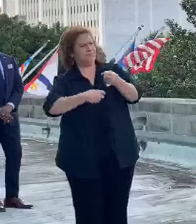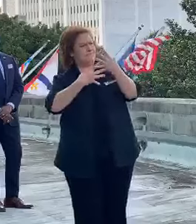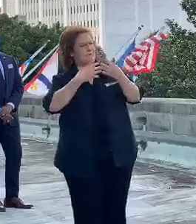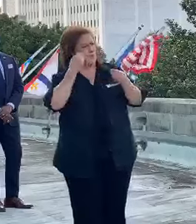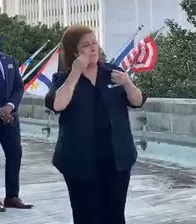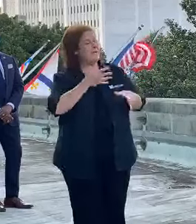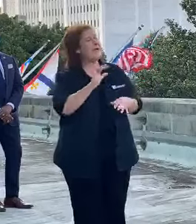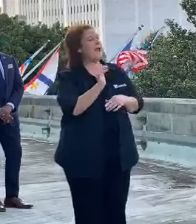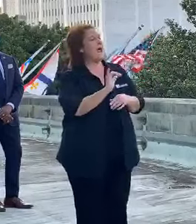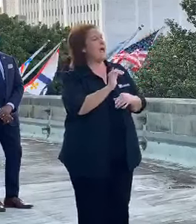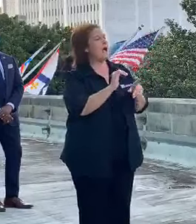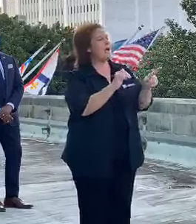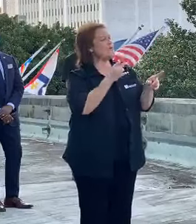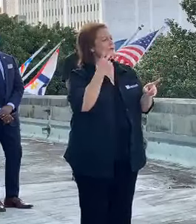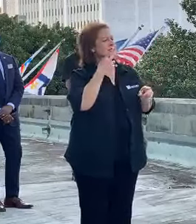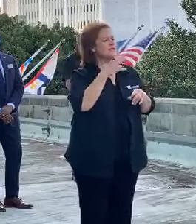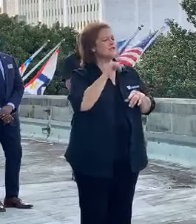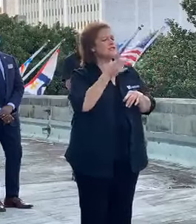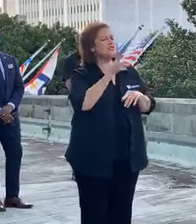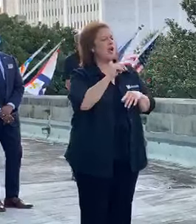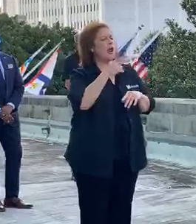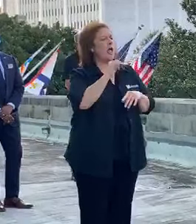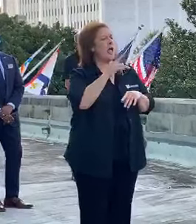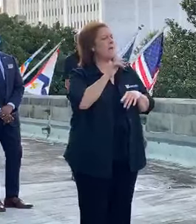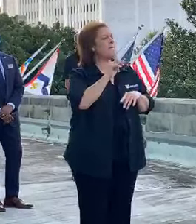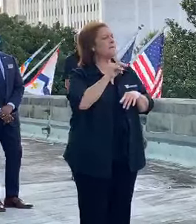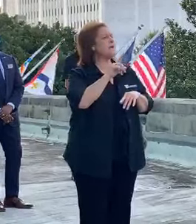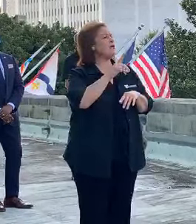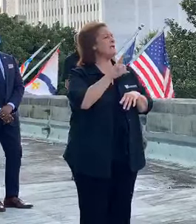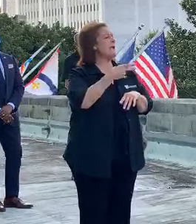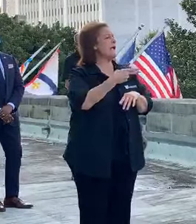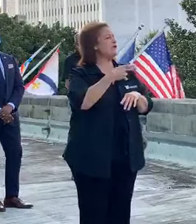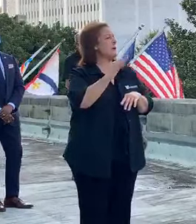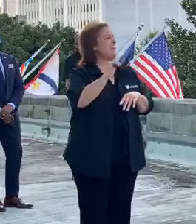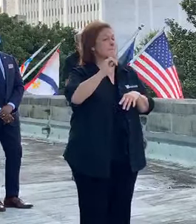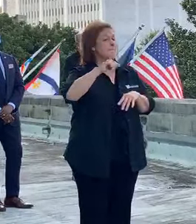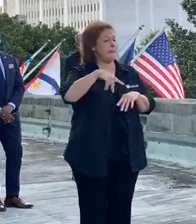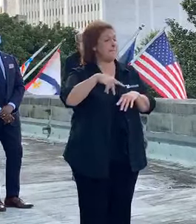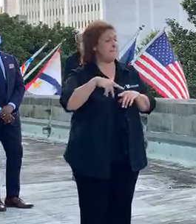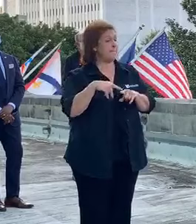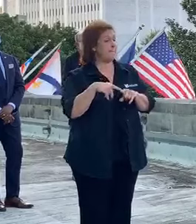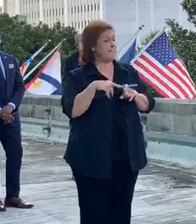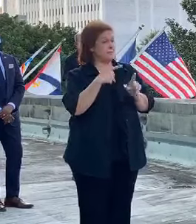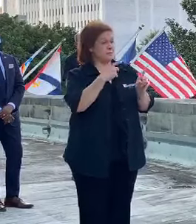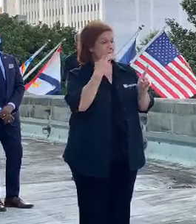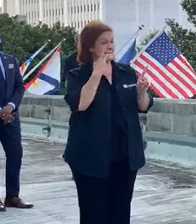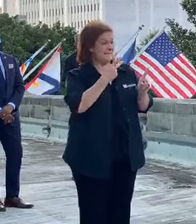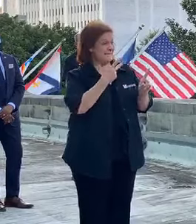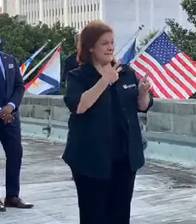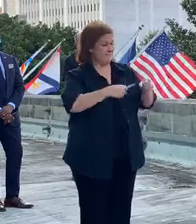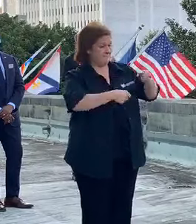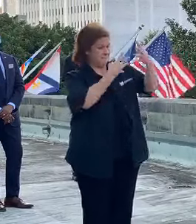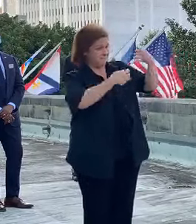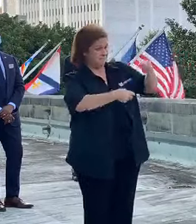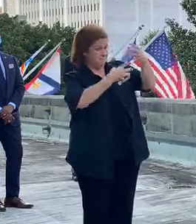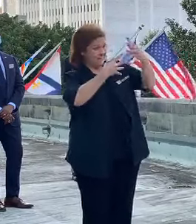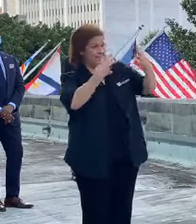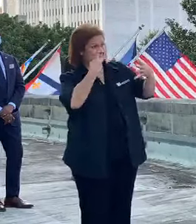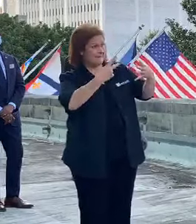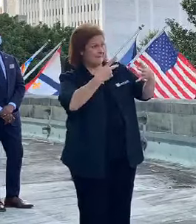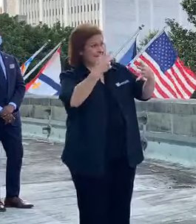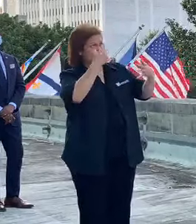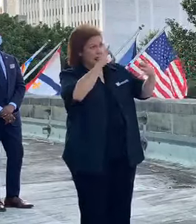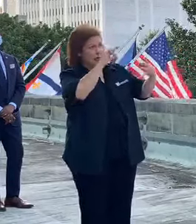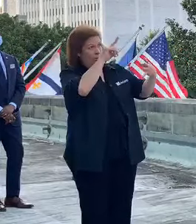most of you have seen the Johns Hopkins map or the LDH map. And so we have a sort of yellow light, green light,